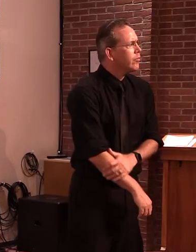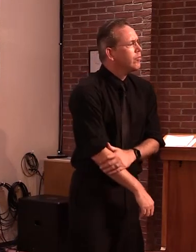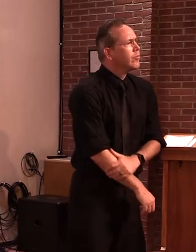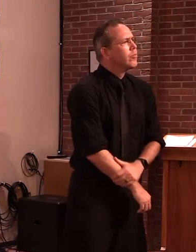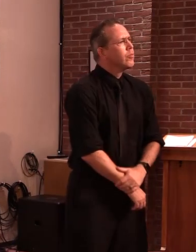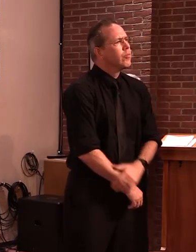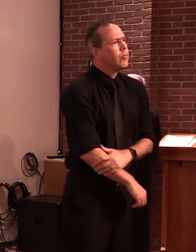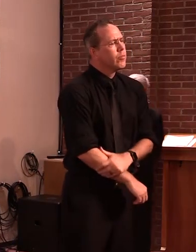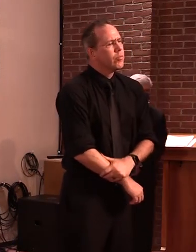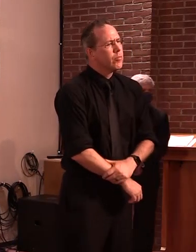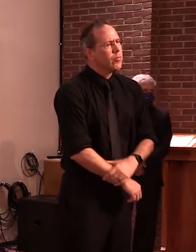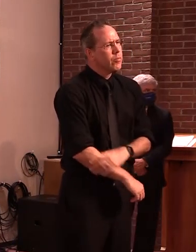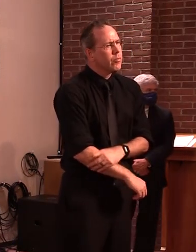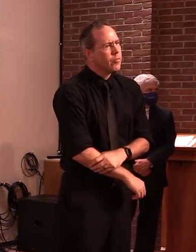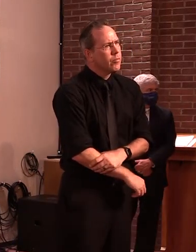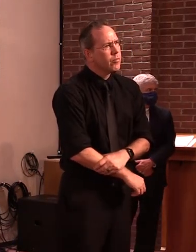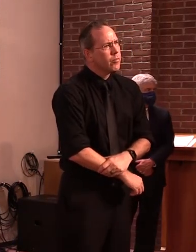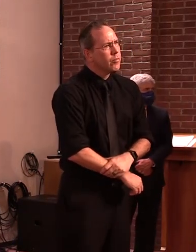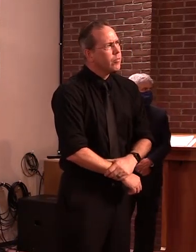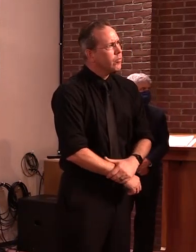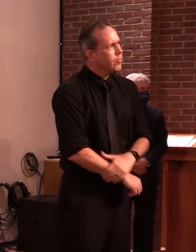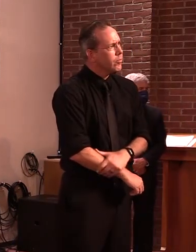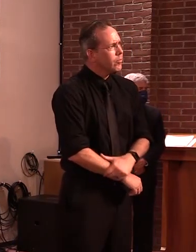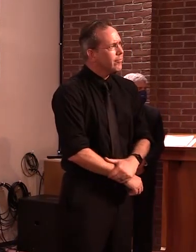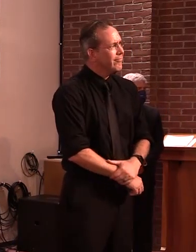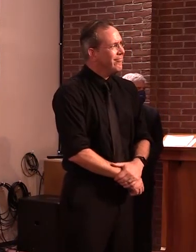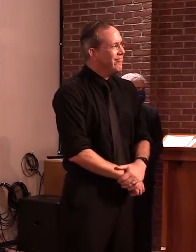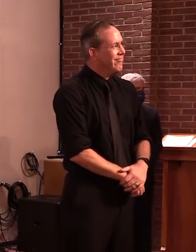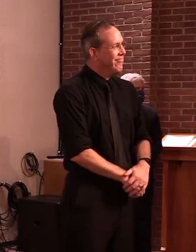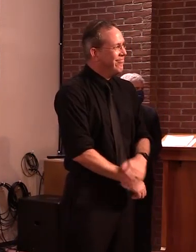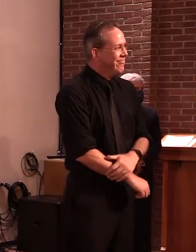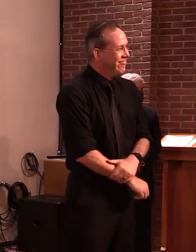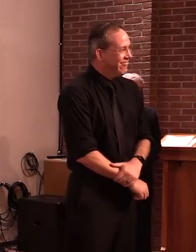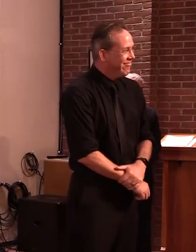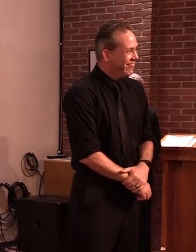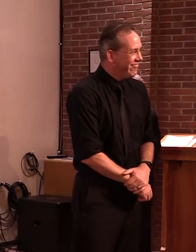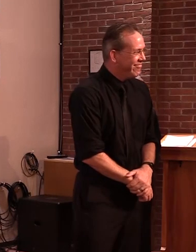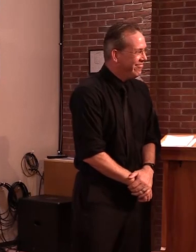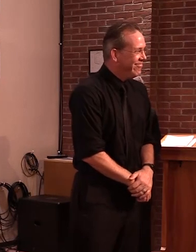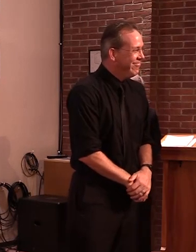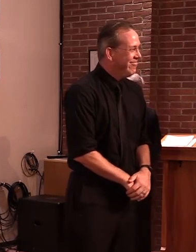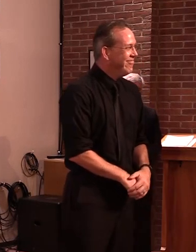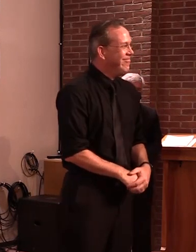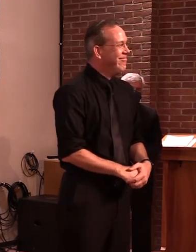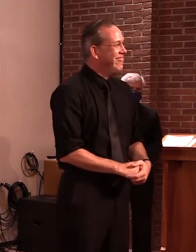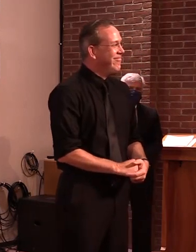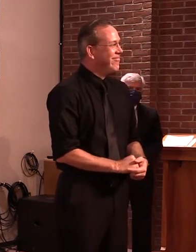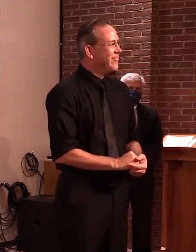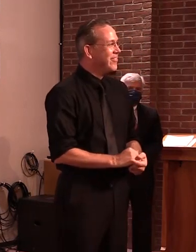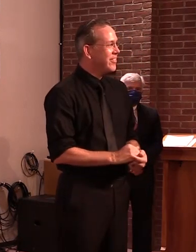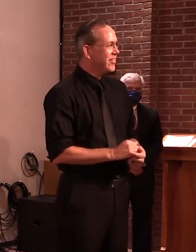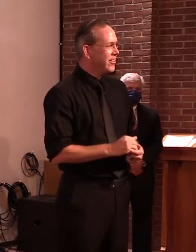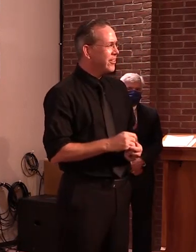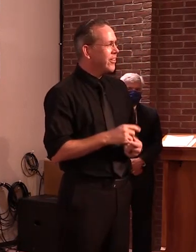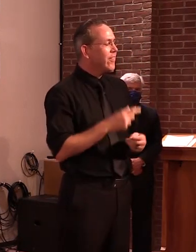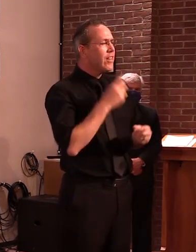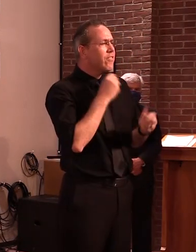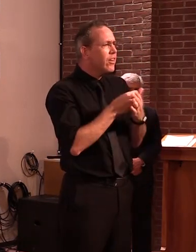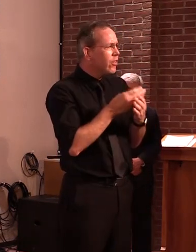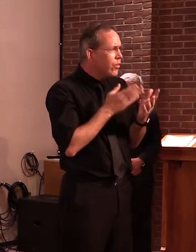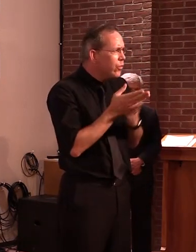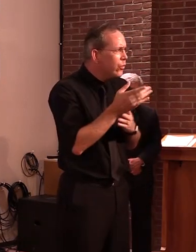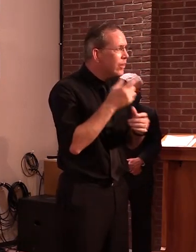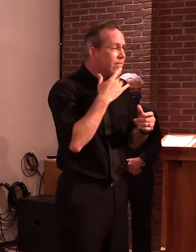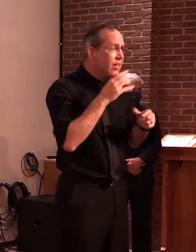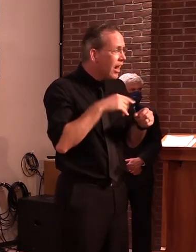go through this pandemic with the numbers that we're seeing today, getting through what was a problematic year with the end